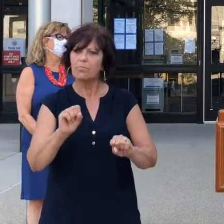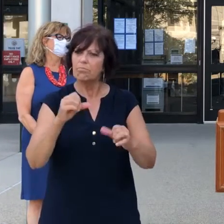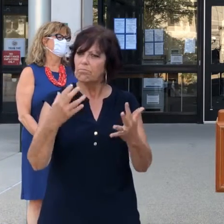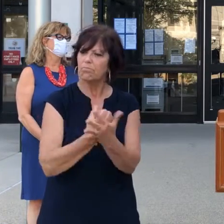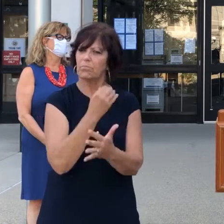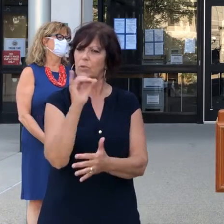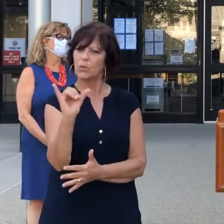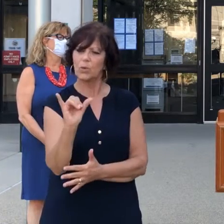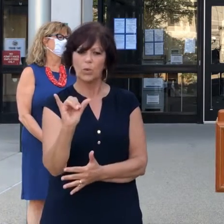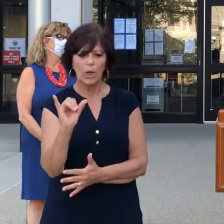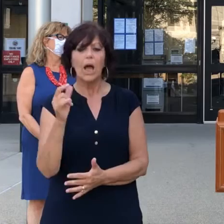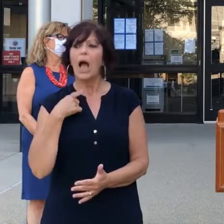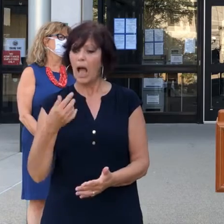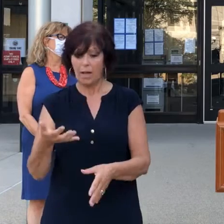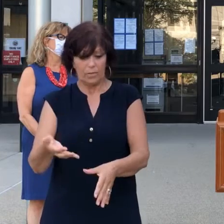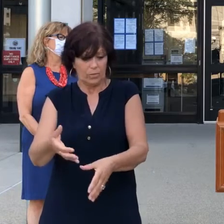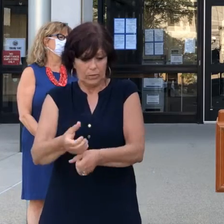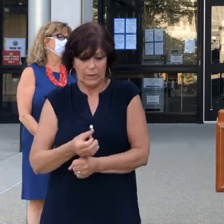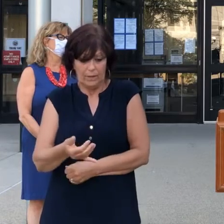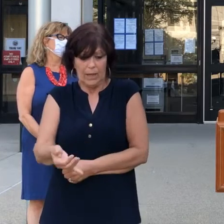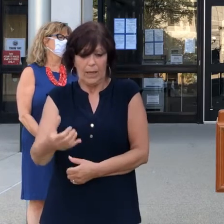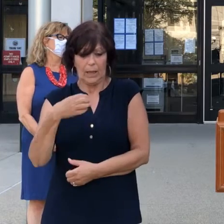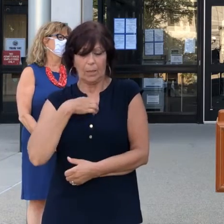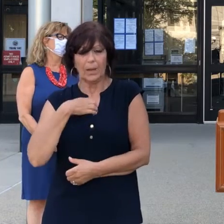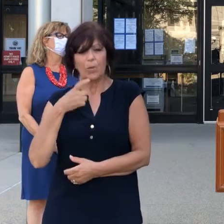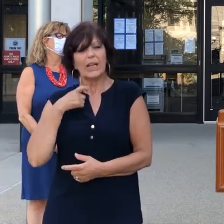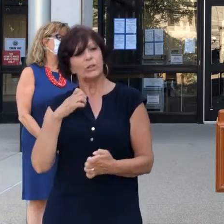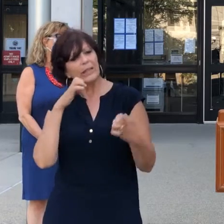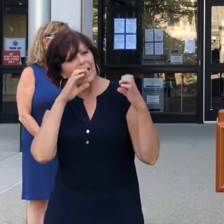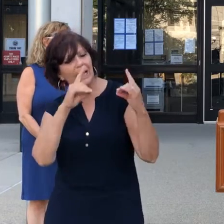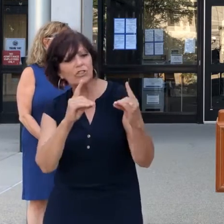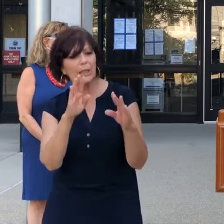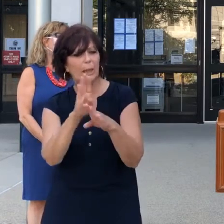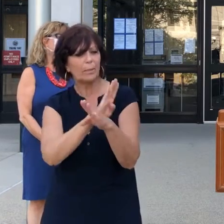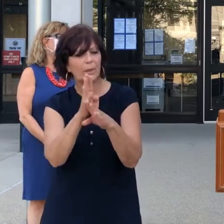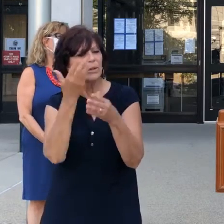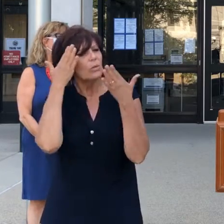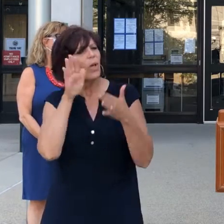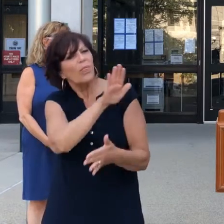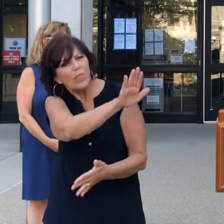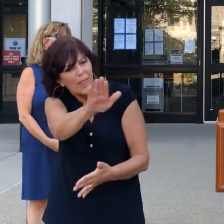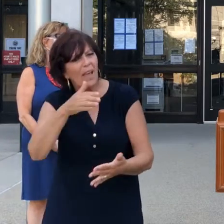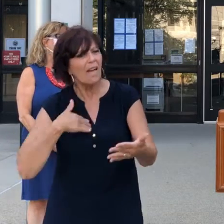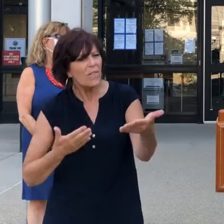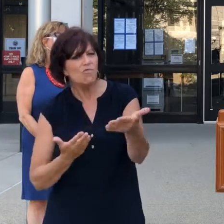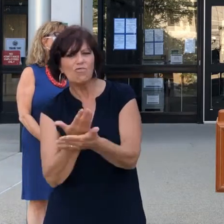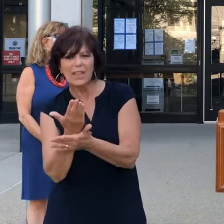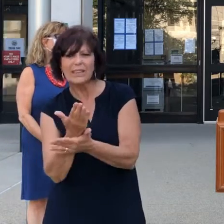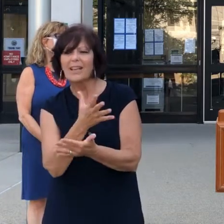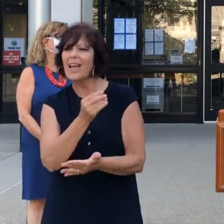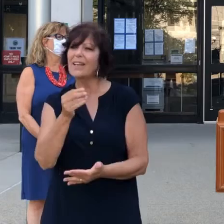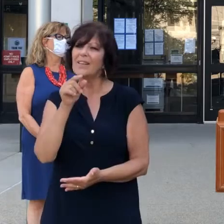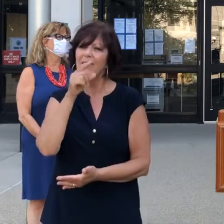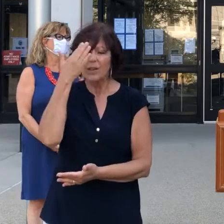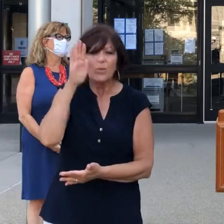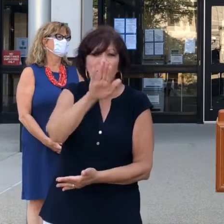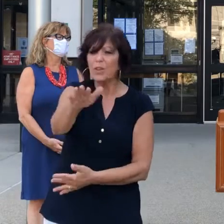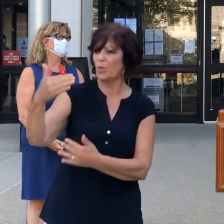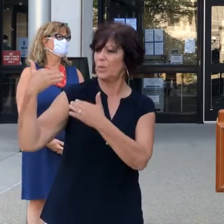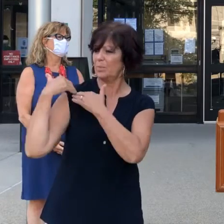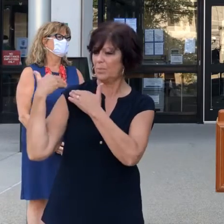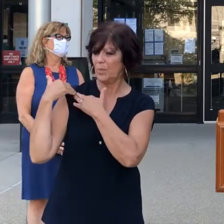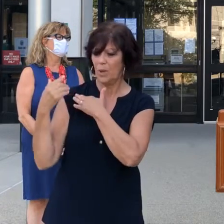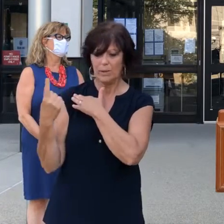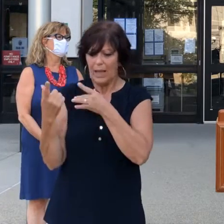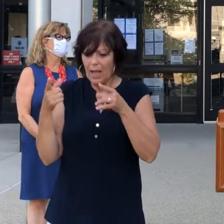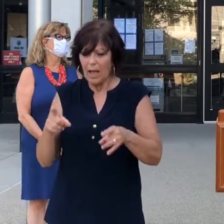we've got complaints, since I've started, where we've had to educate the businesses who aren't aware of their rights or their responsibilities. When something occurs, they just